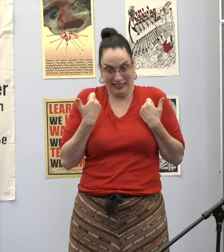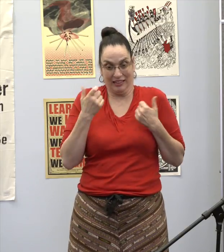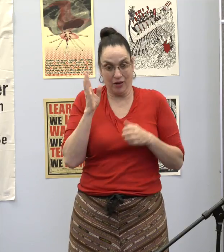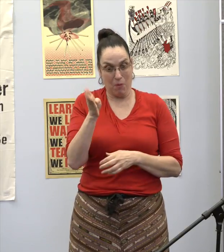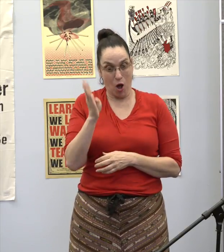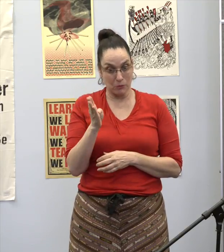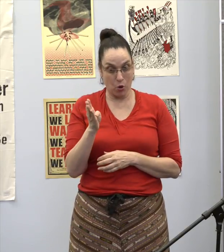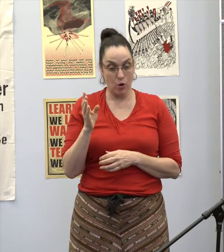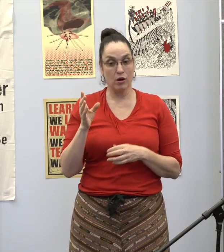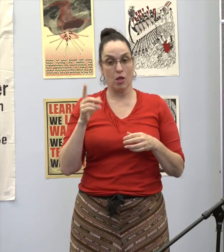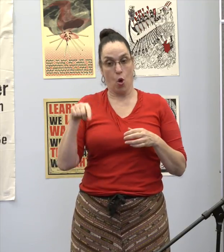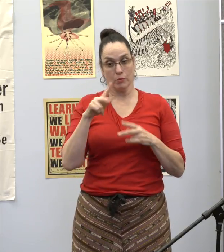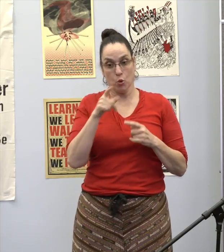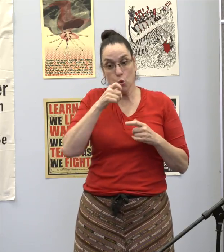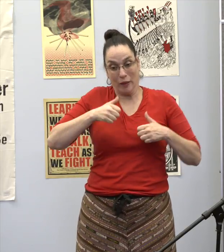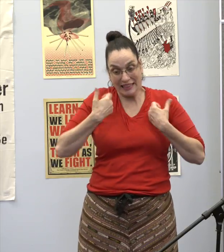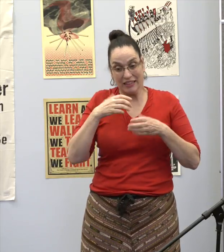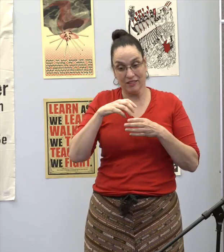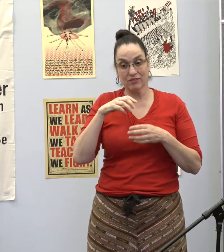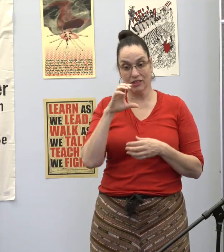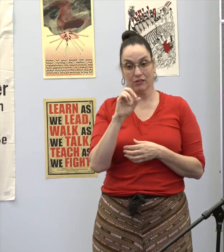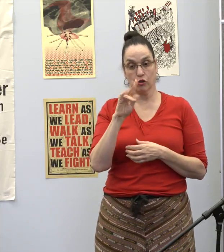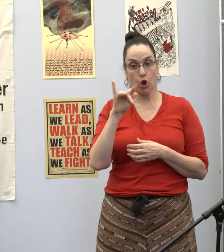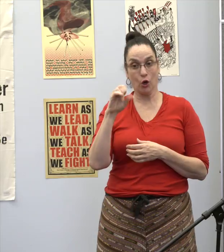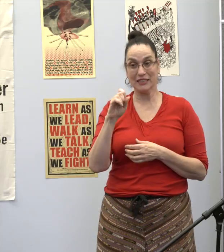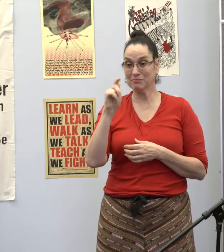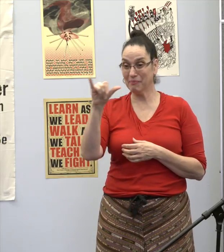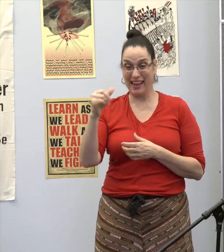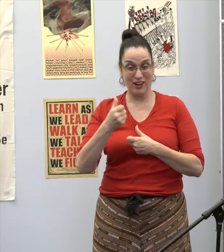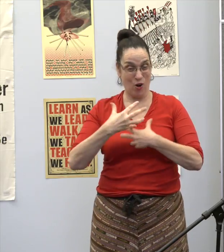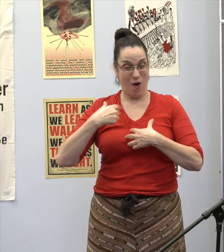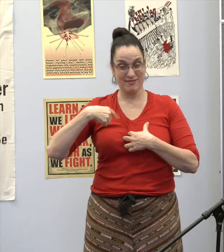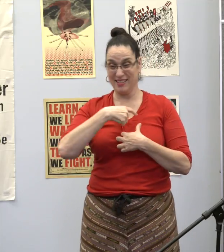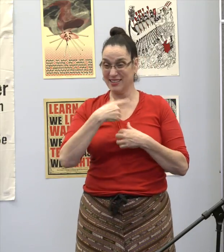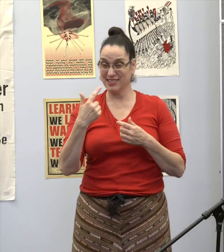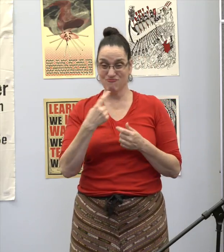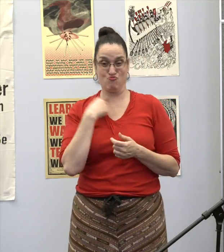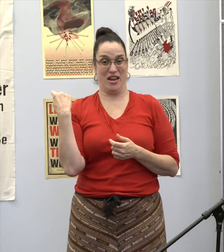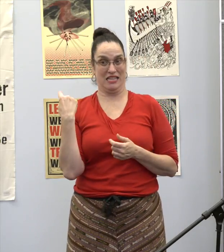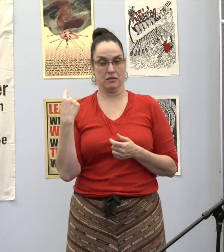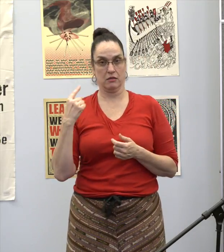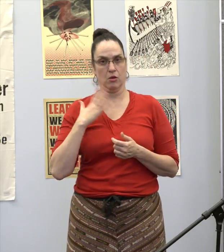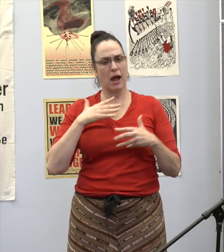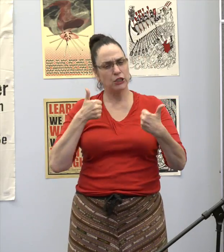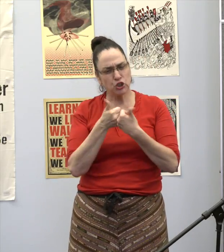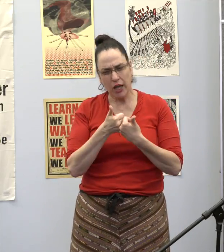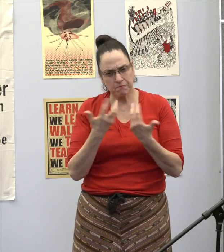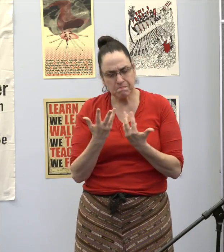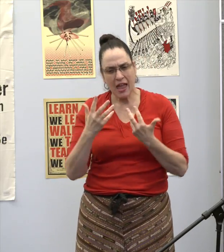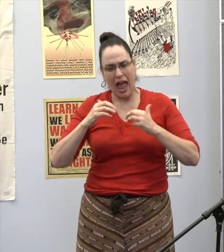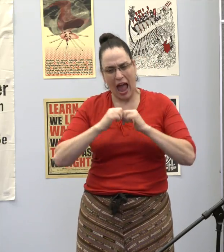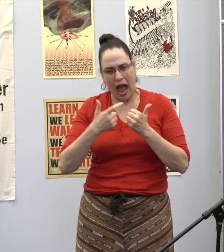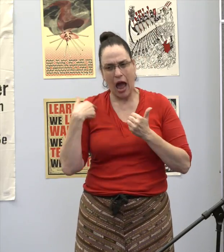frontline community, in my community, Curtis Bay. And so our challenge was figuring out, how do we organize people around this